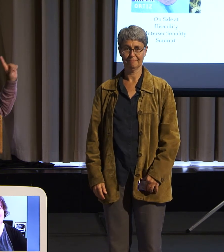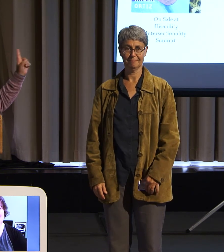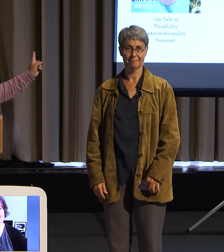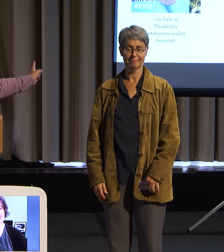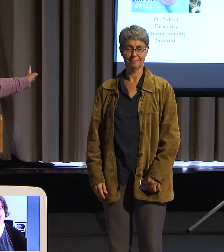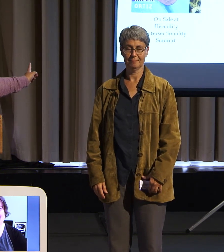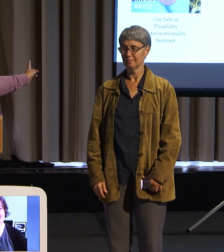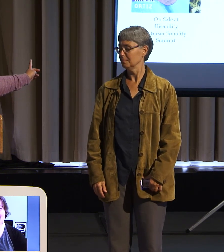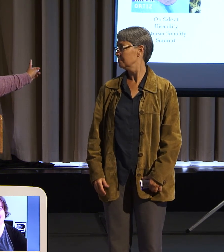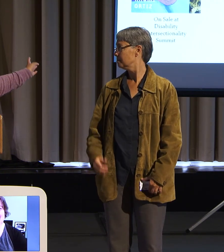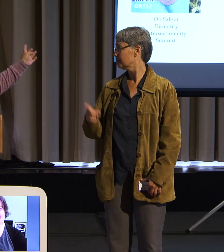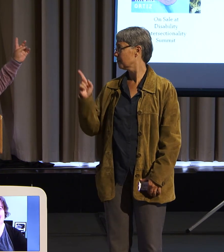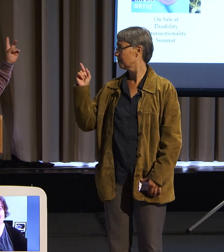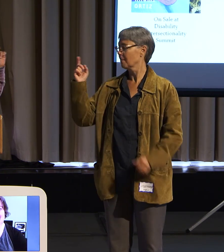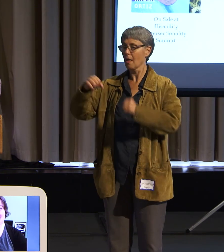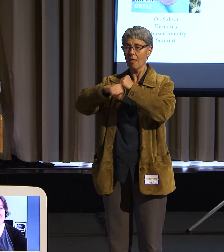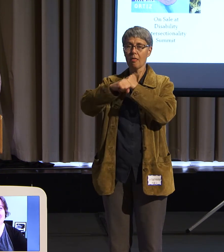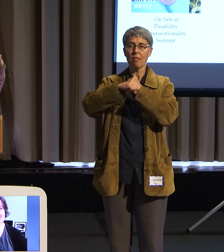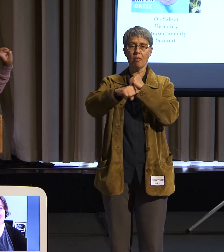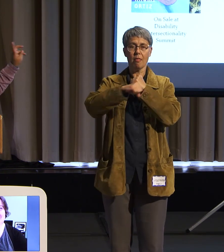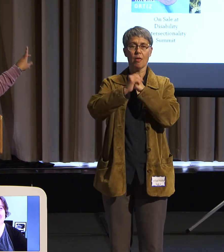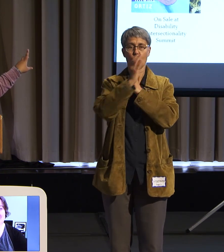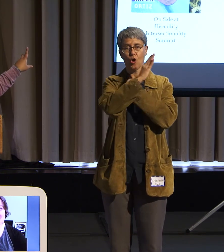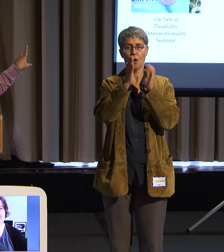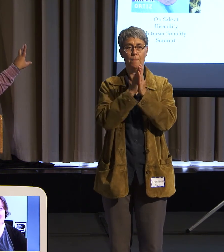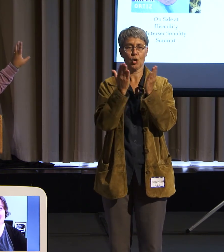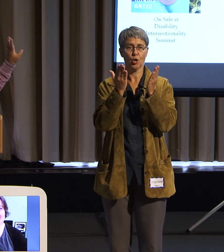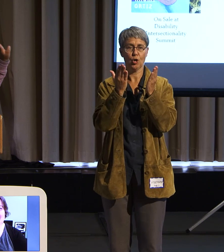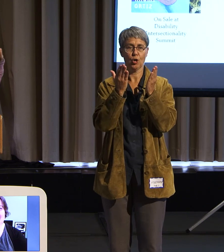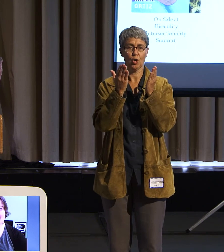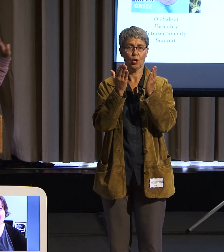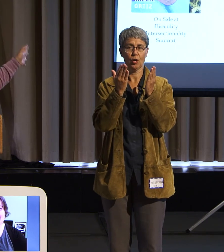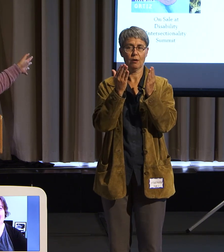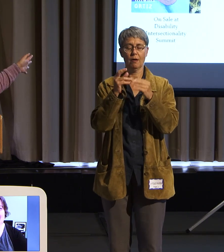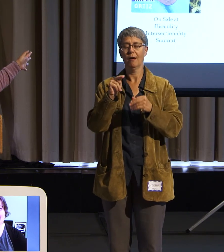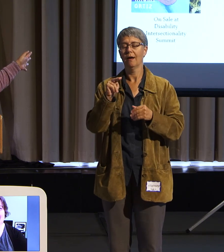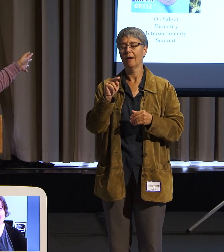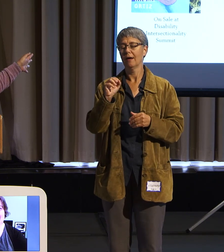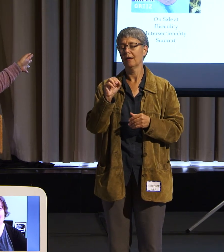could support others, or if there are smaller things I could do to support others.